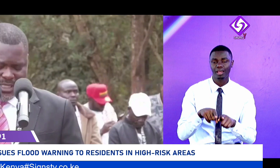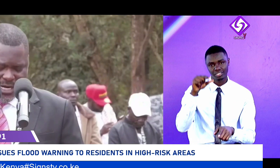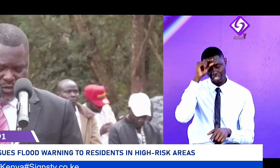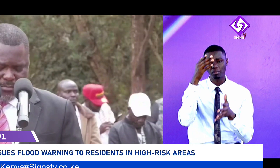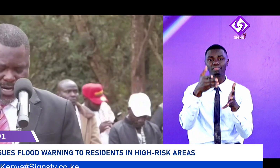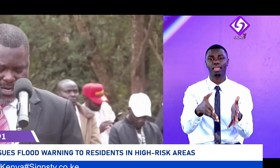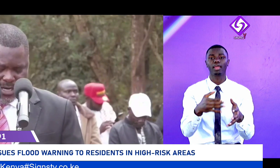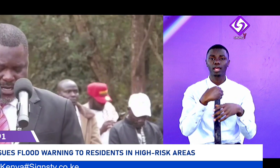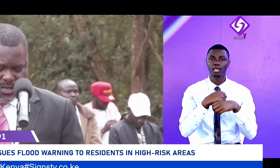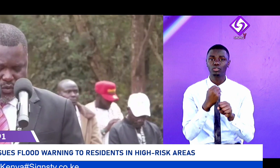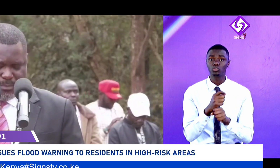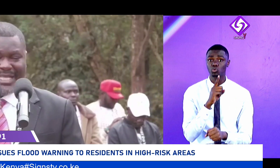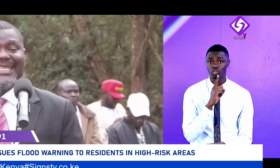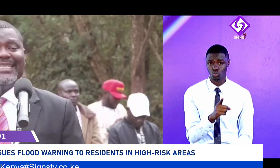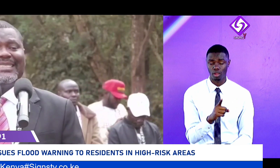kuhakikisha kwamba we mitigate the